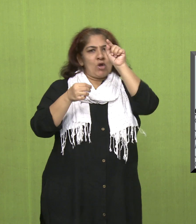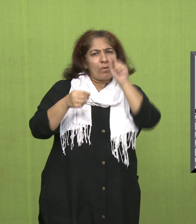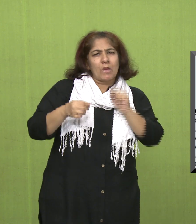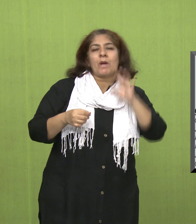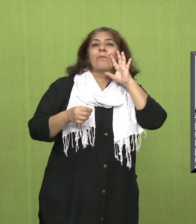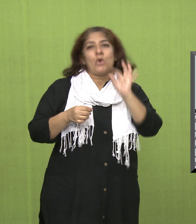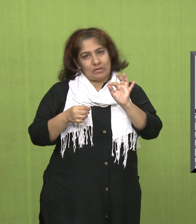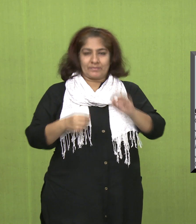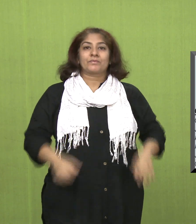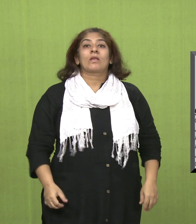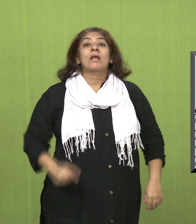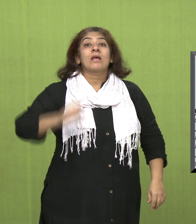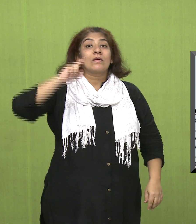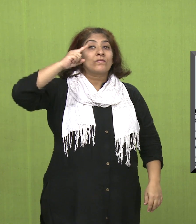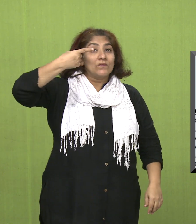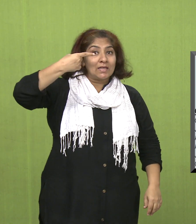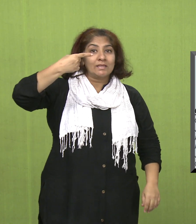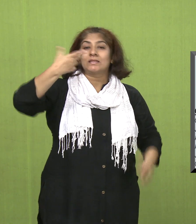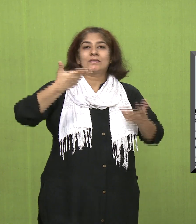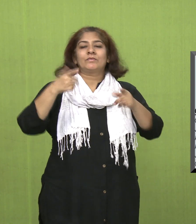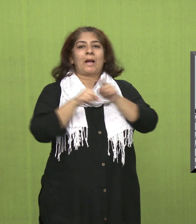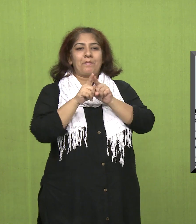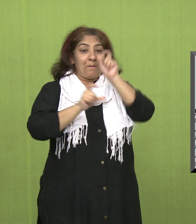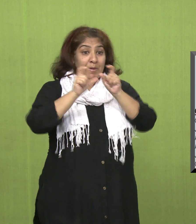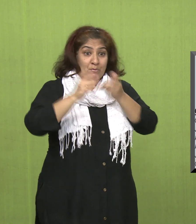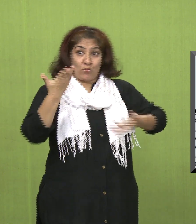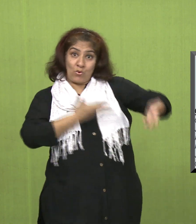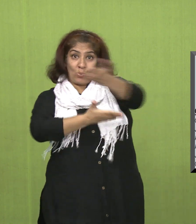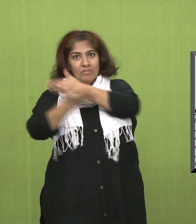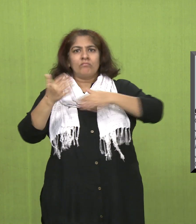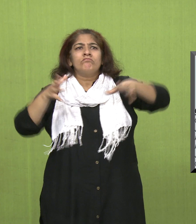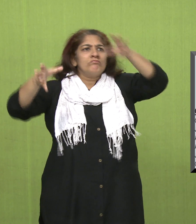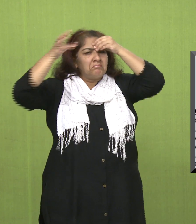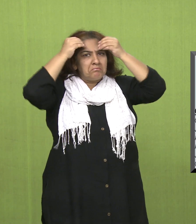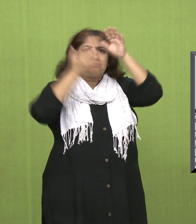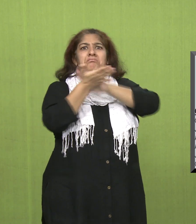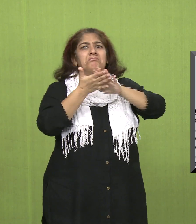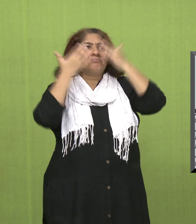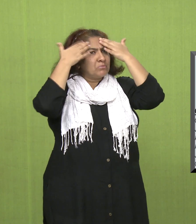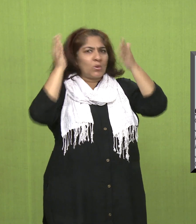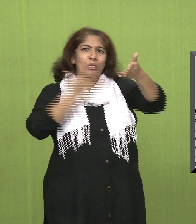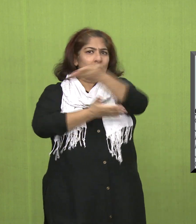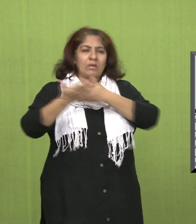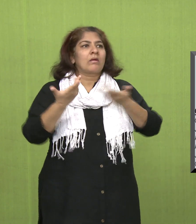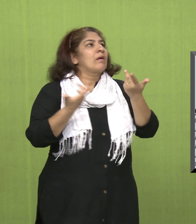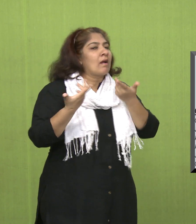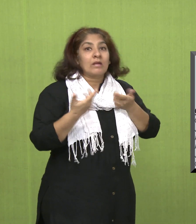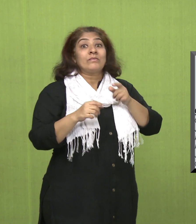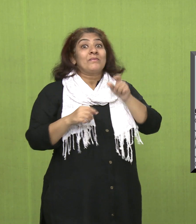So let me explain you all the important points of off-the-job methods. The first point is the lecture method, when there